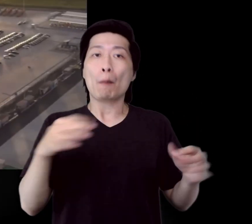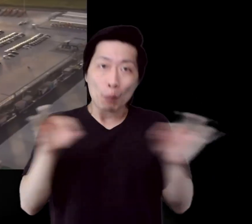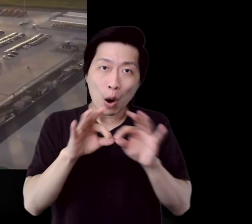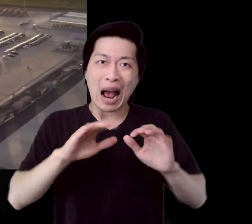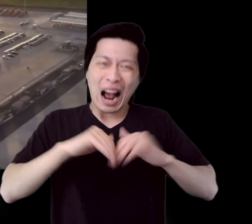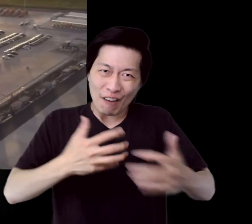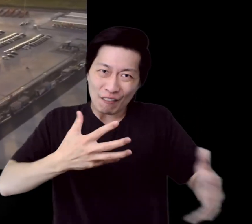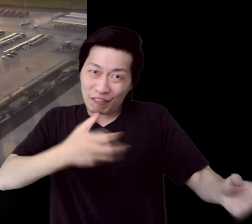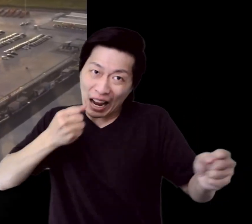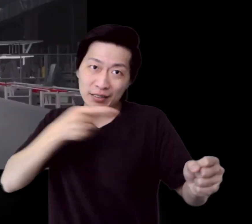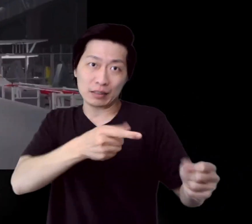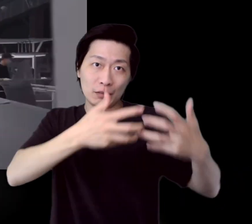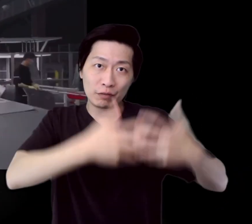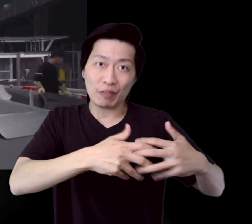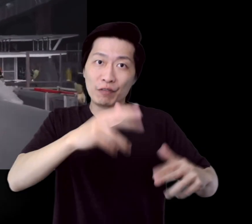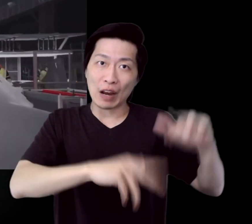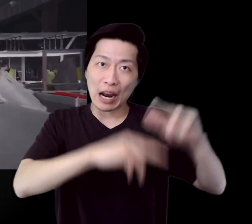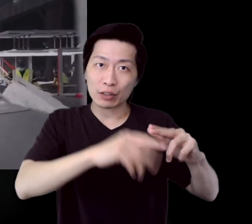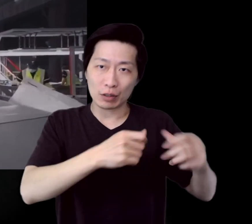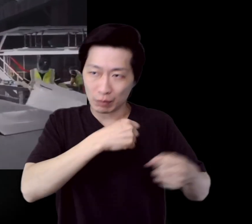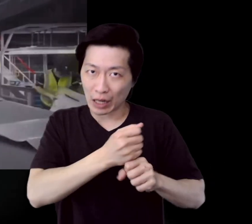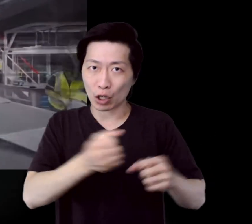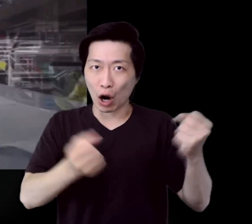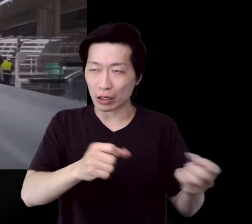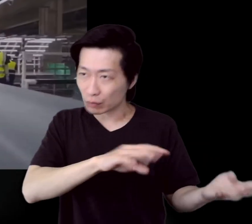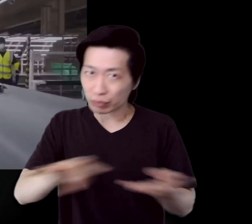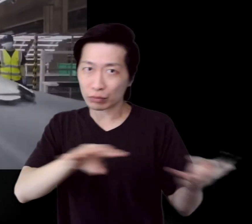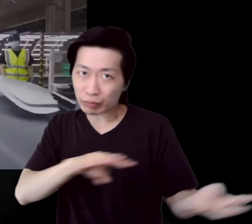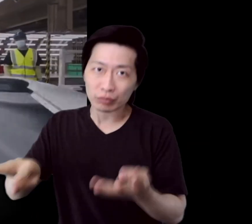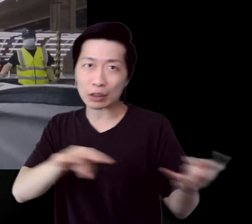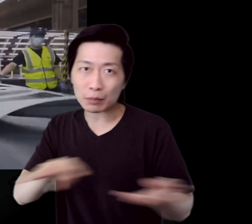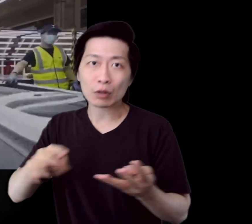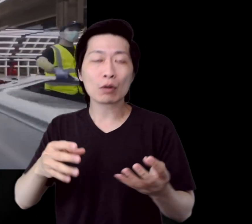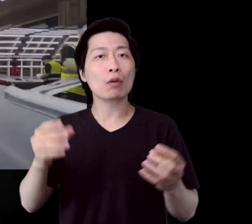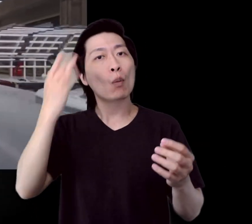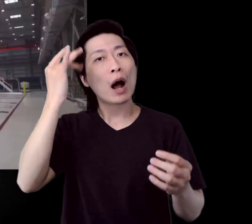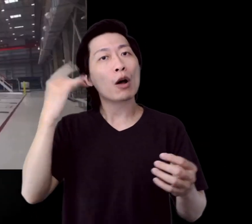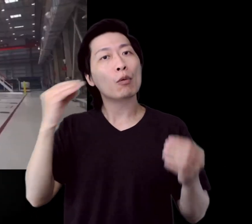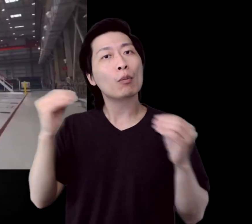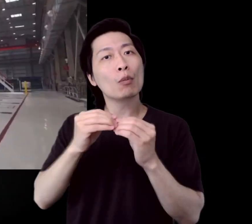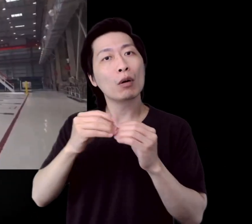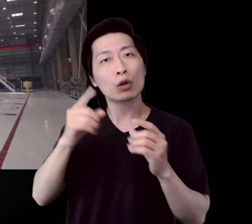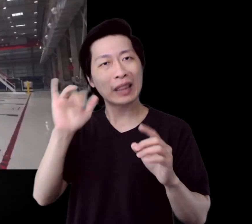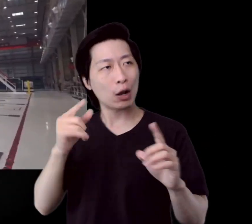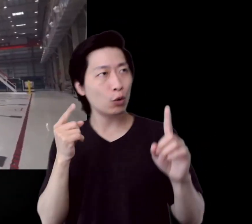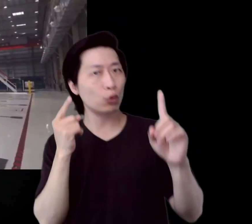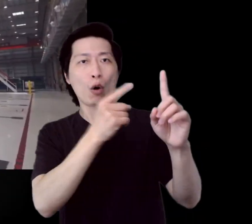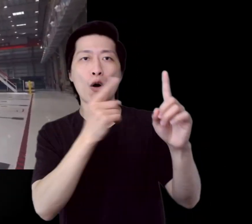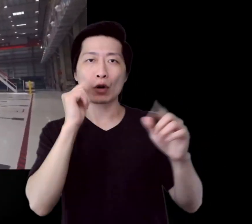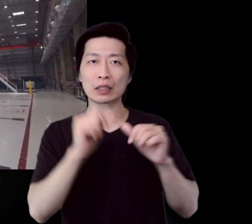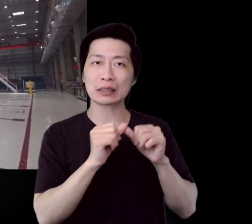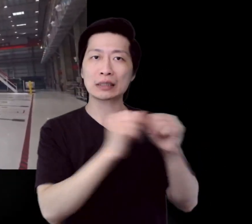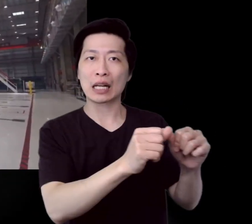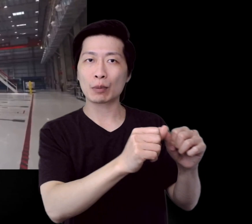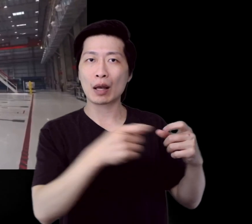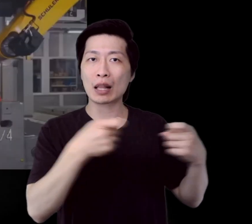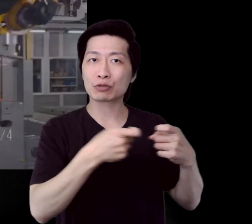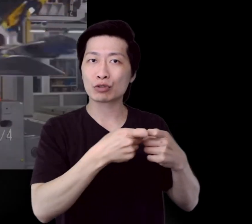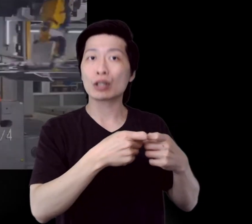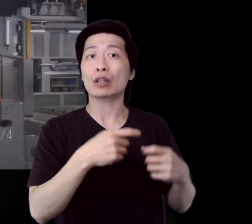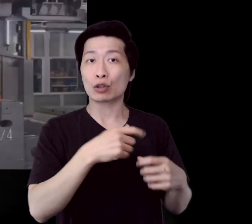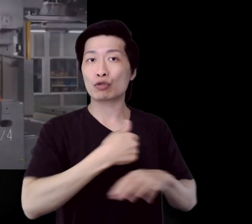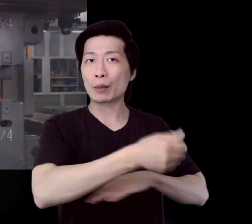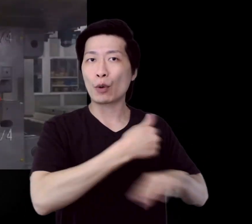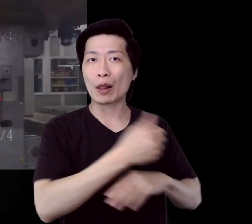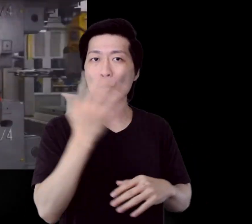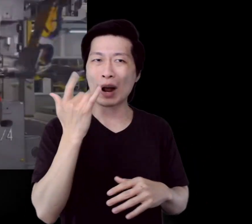factory produce cars to get faster to sustainable transport. This is why speed is so important. And this is where